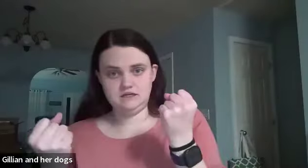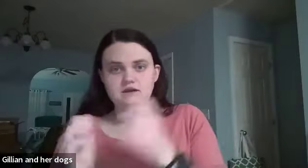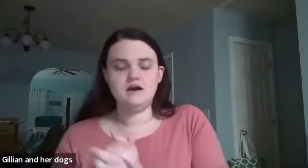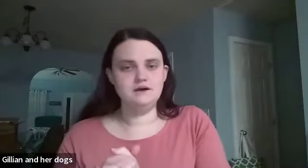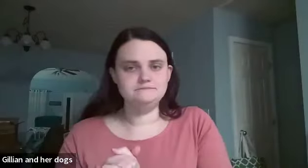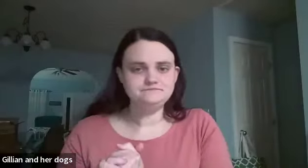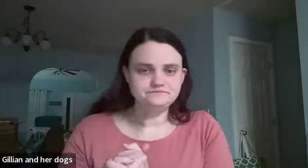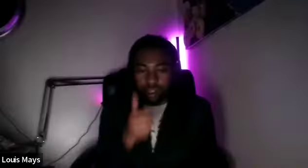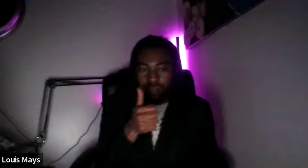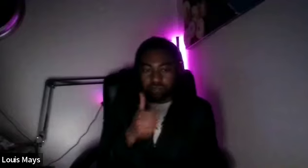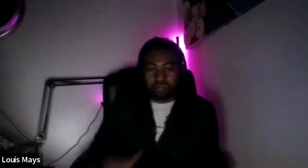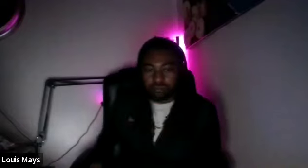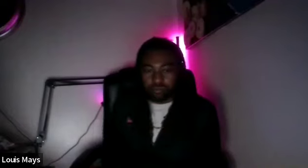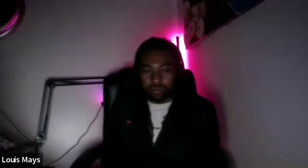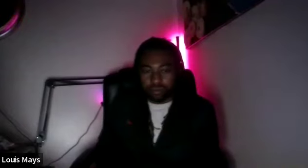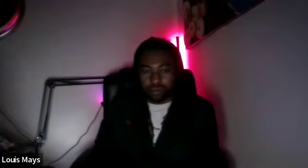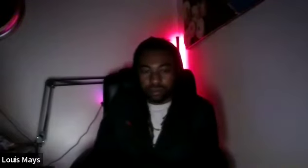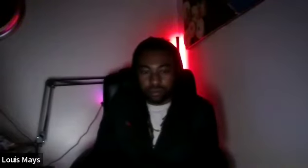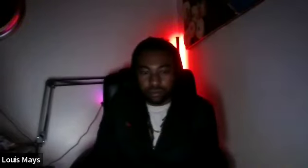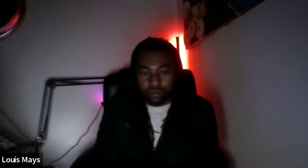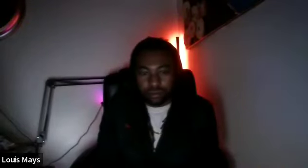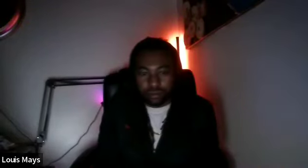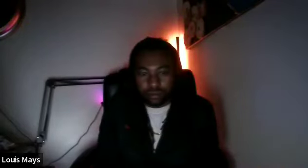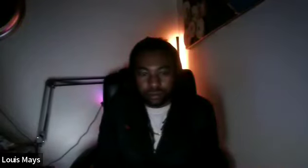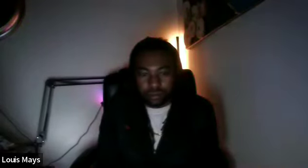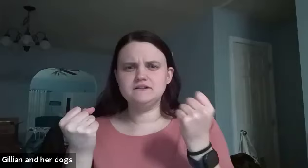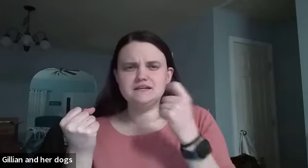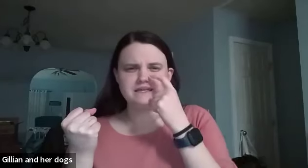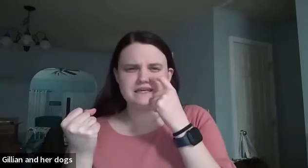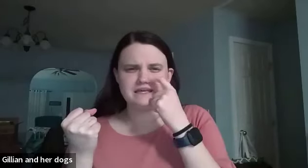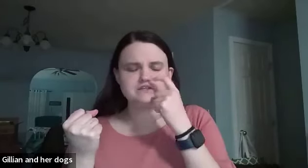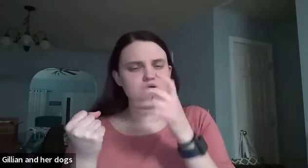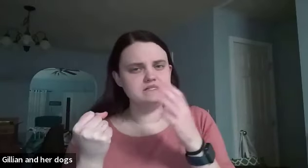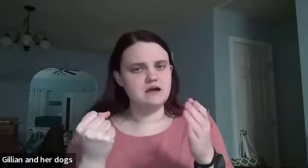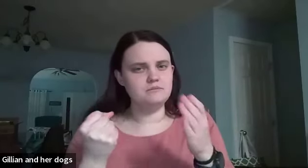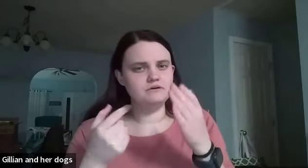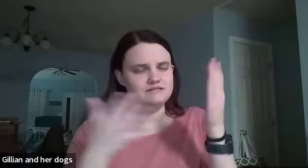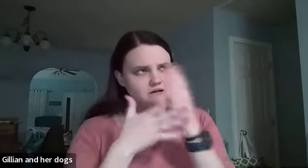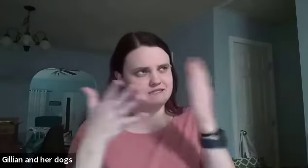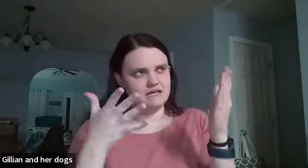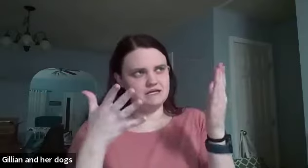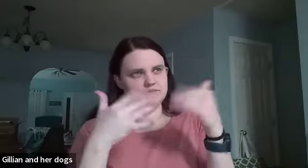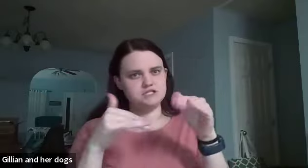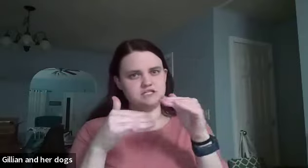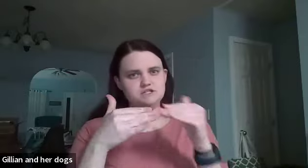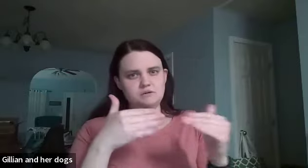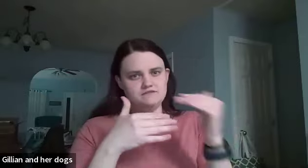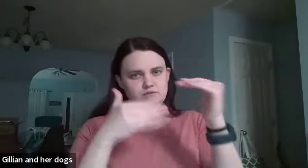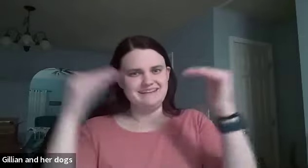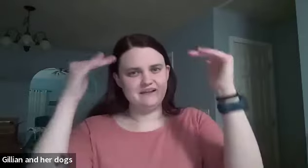signing. I just think this one's more of an advanced. I feel like it's hard to tell, always hard to say, especially because we don't have so many